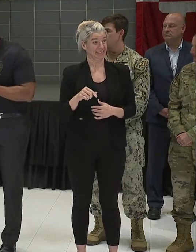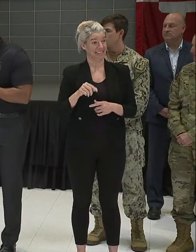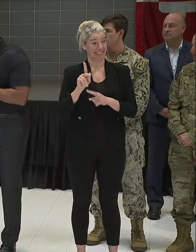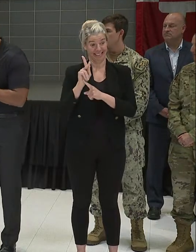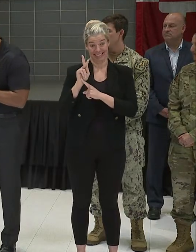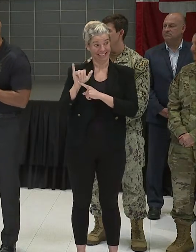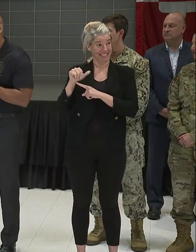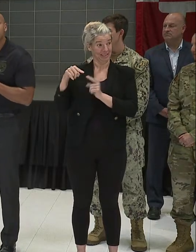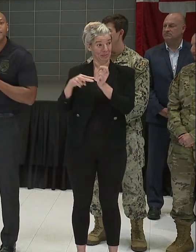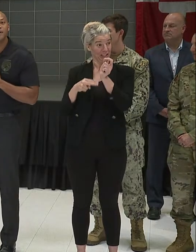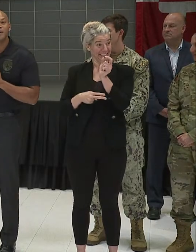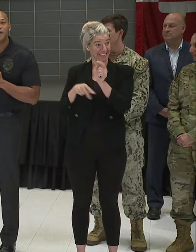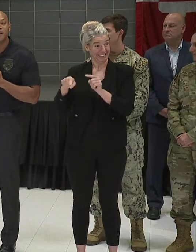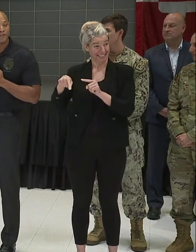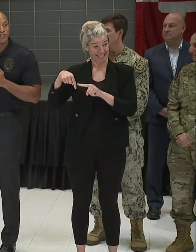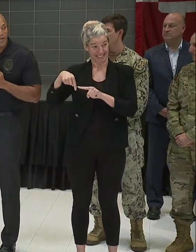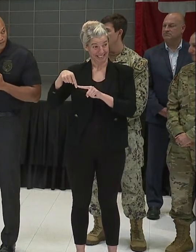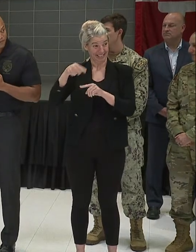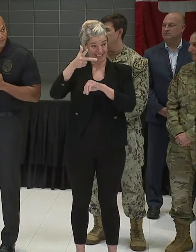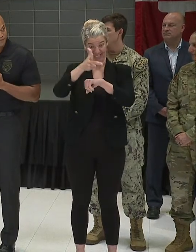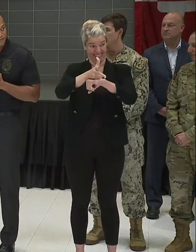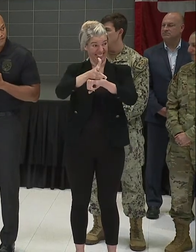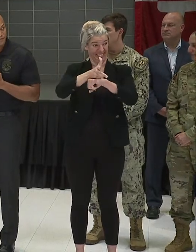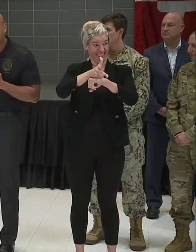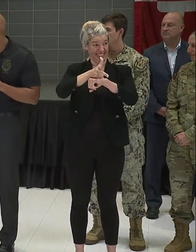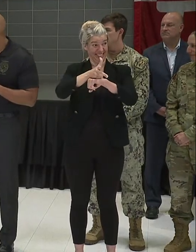that's now sitting on top of the ship.